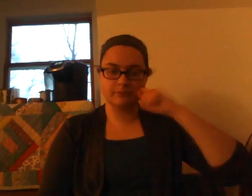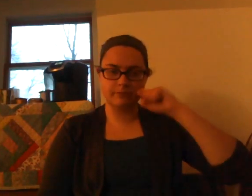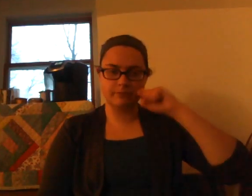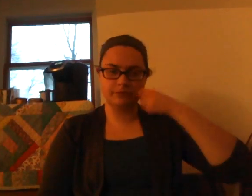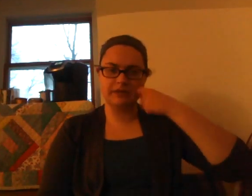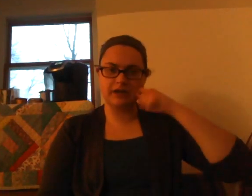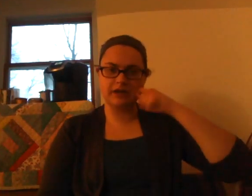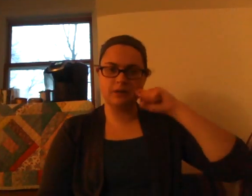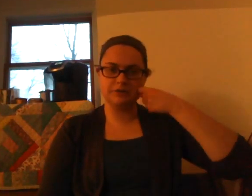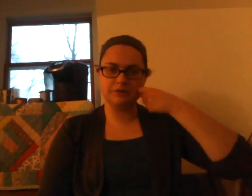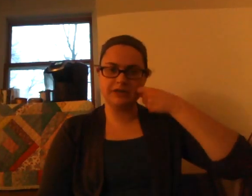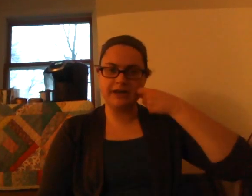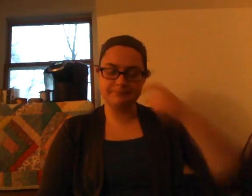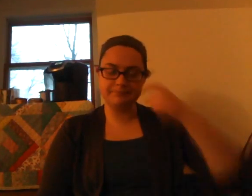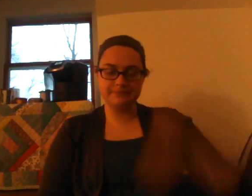We'll do it a couple times.